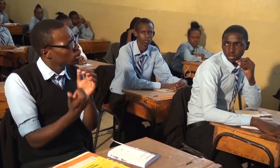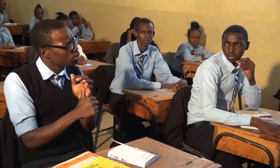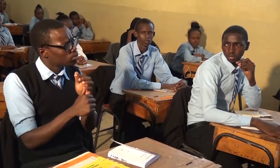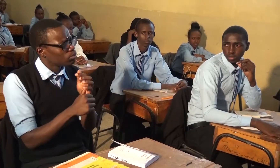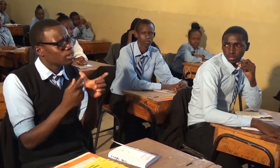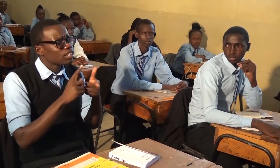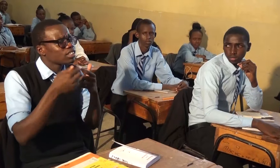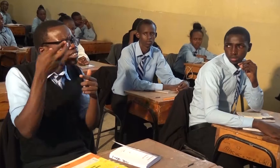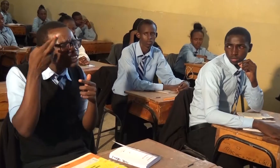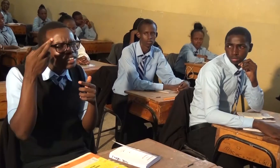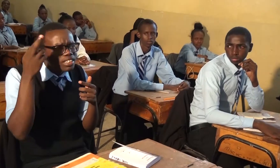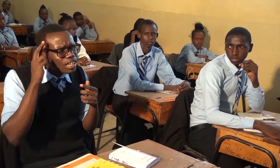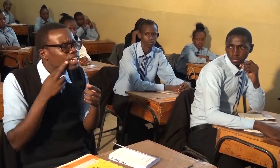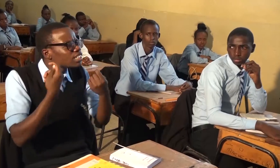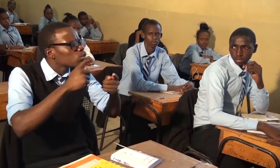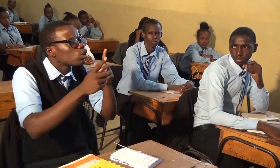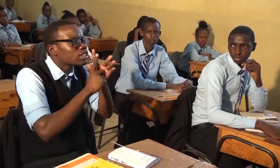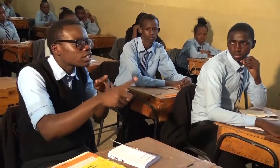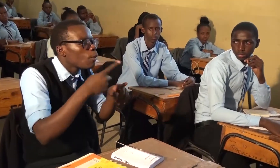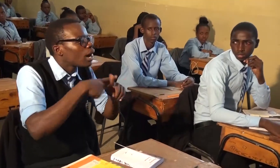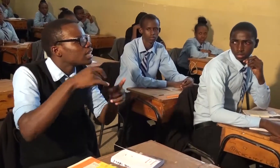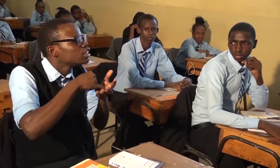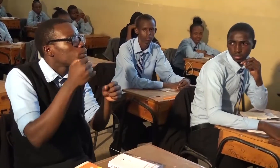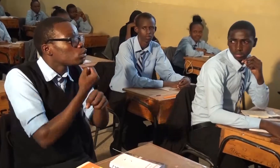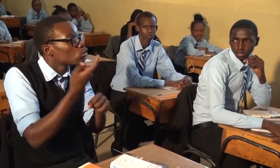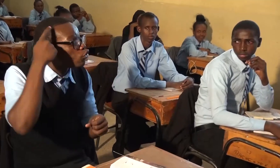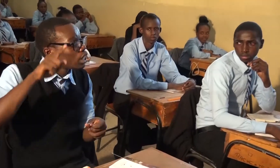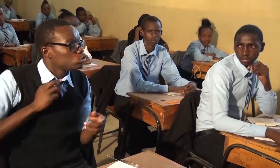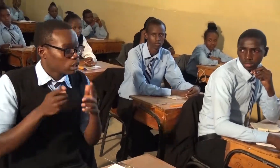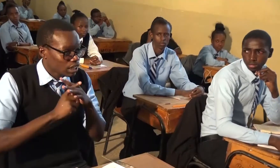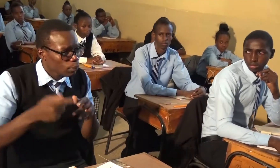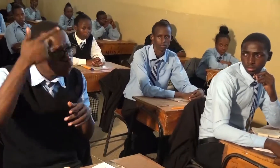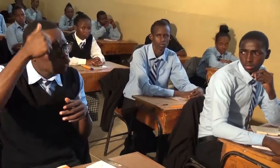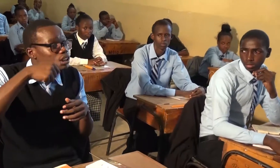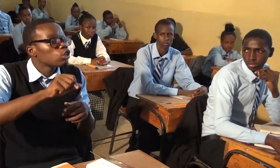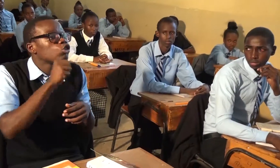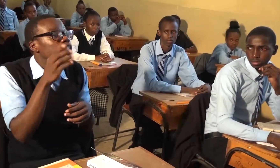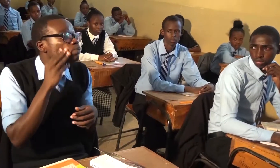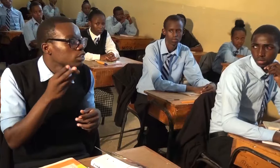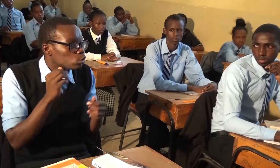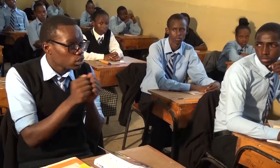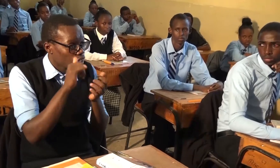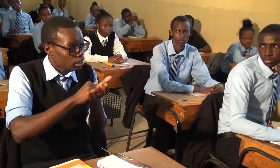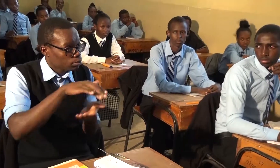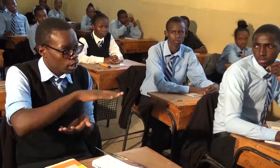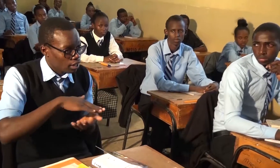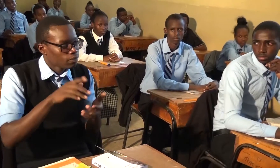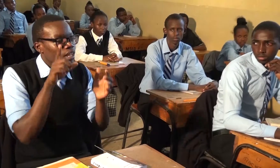problem. Tell it, I did put it bad in to fall it, and I would get to the thing.